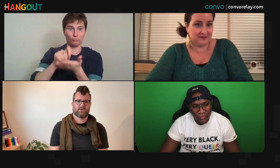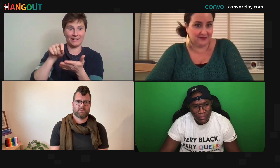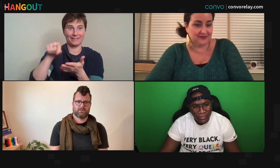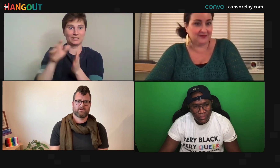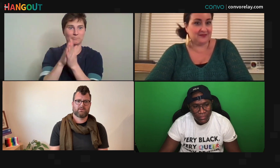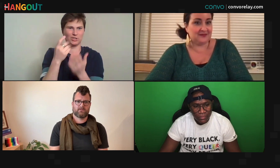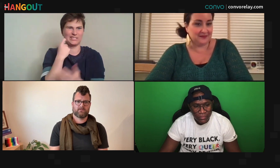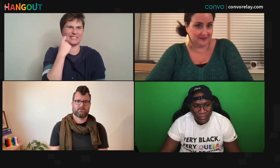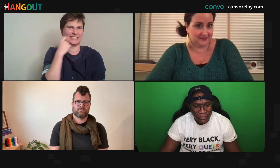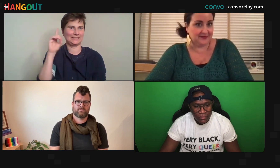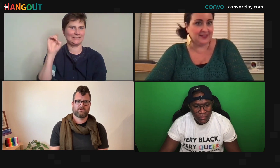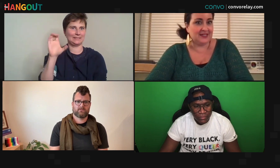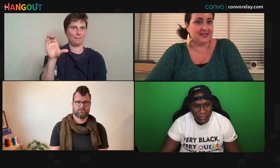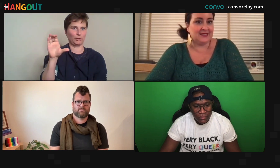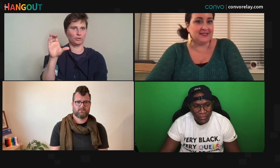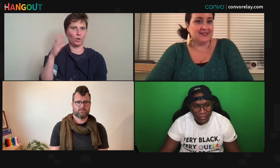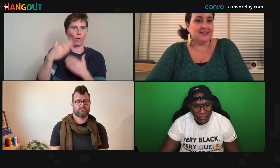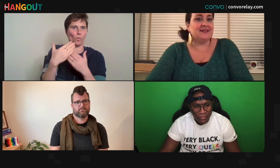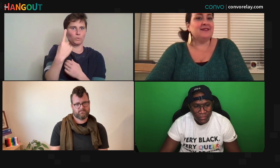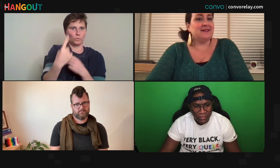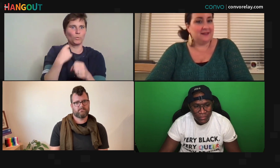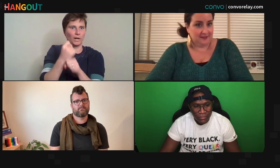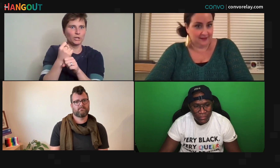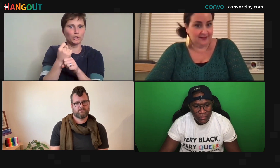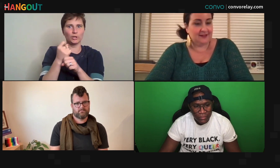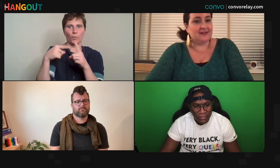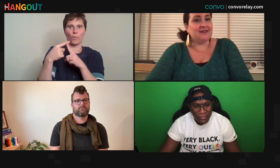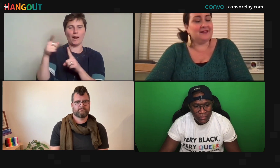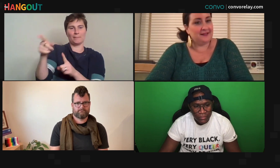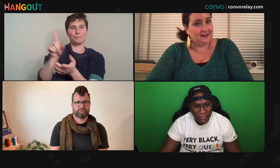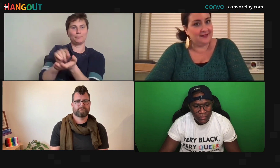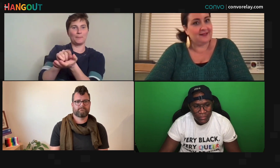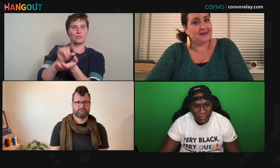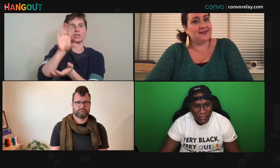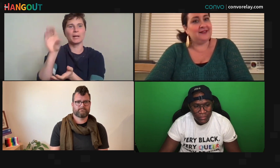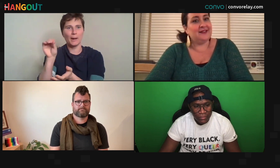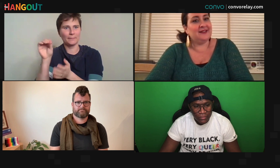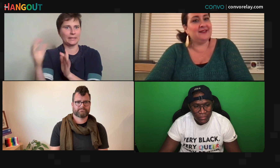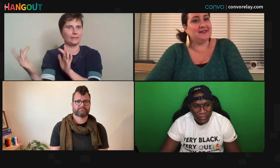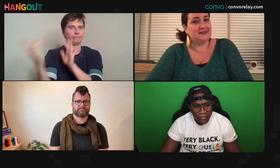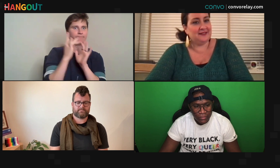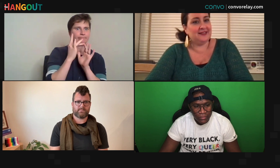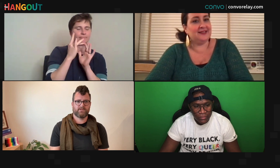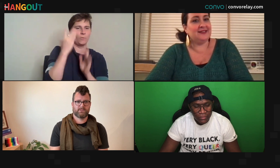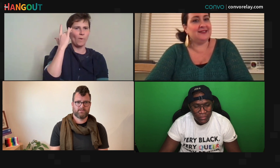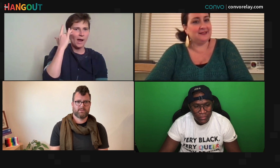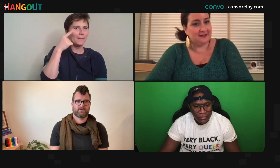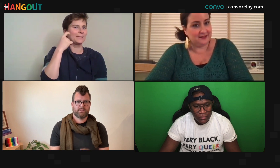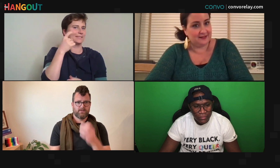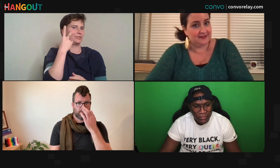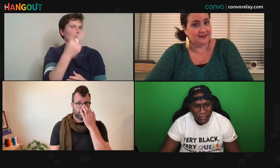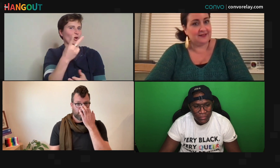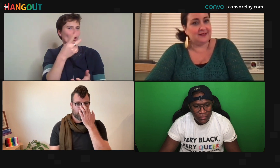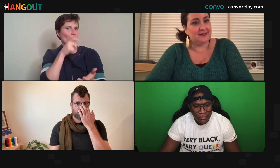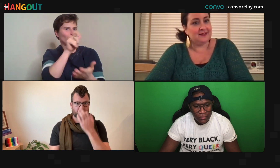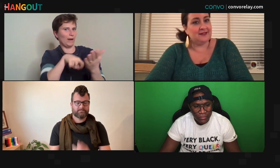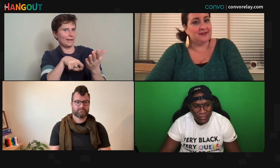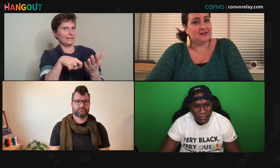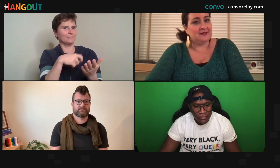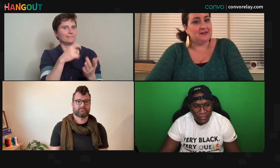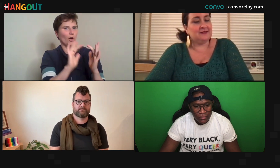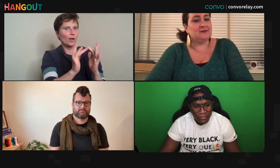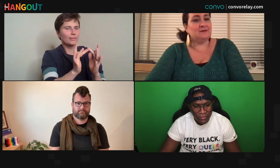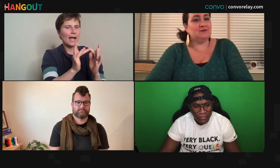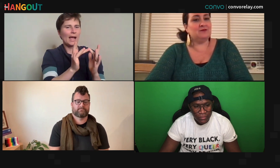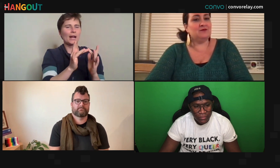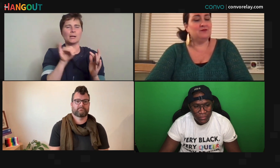when I first decided I was going to start writing the book was in December when the publishing company and reached out to me.